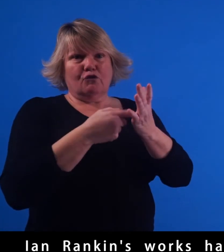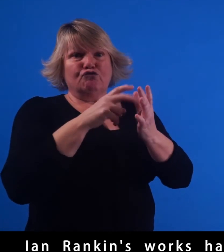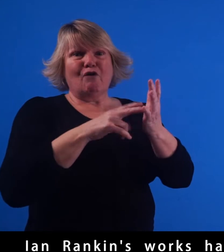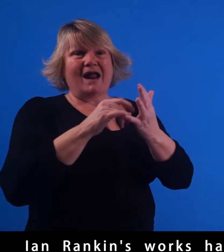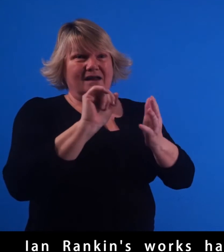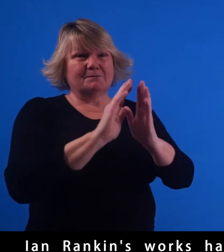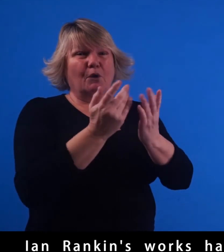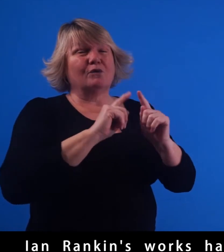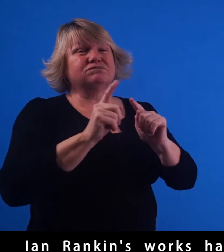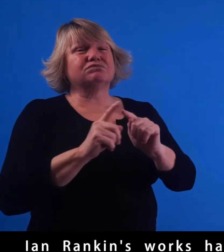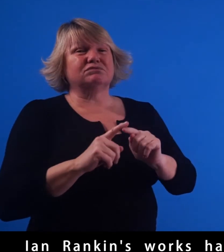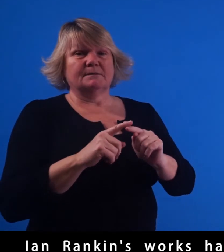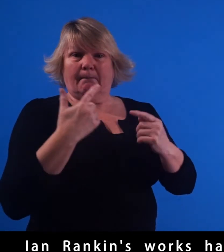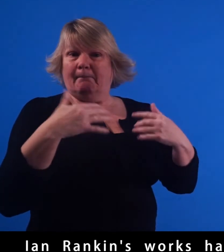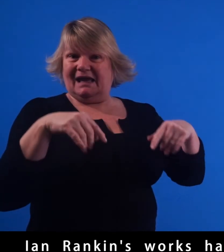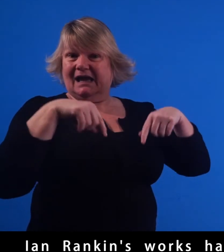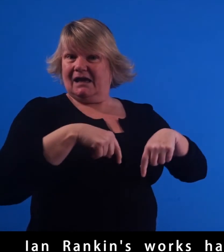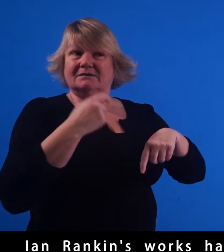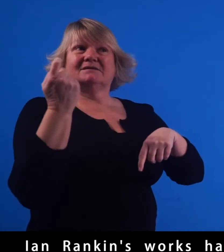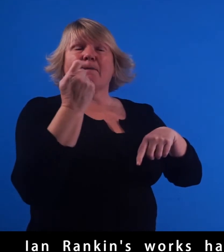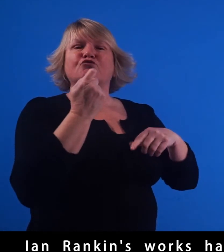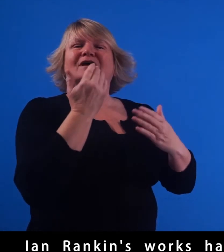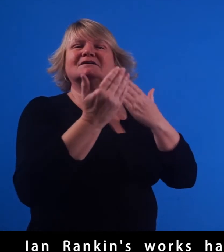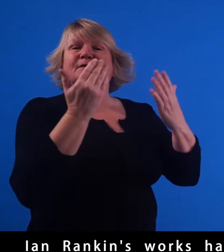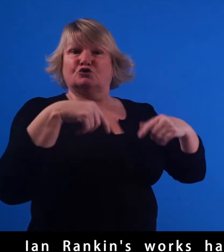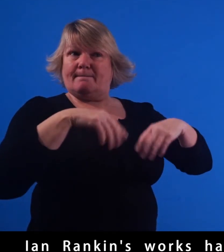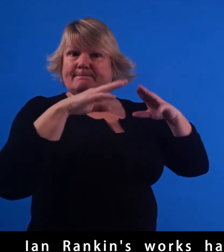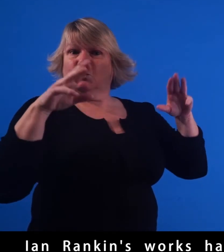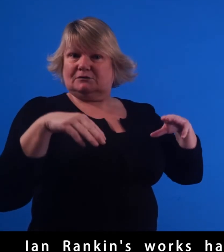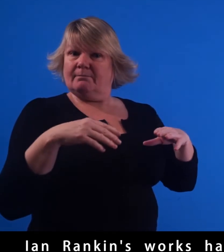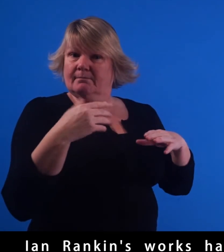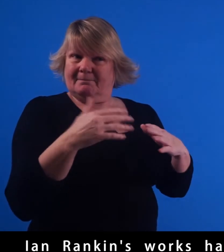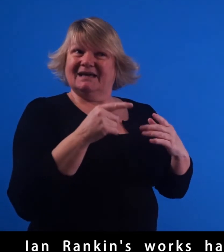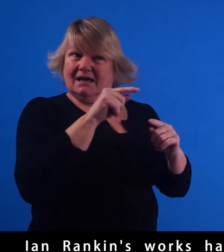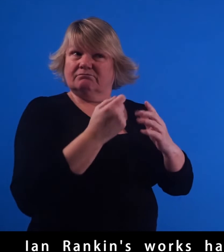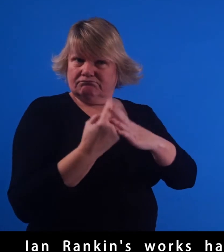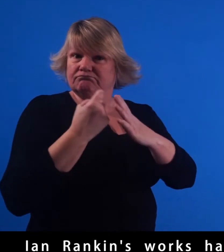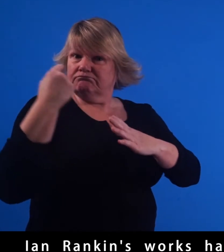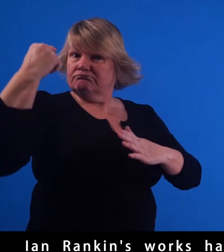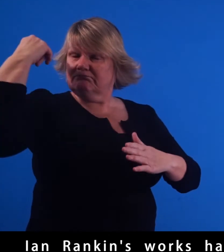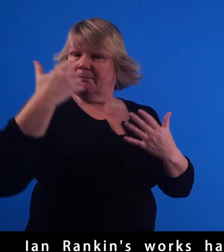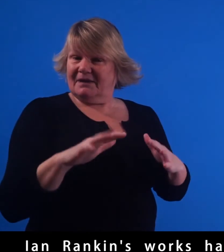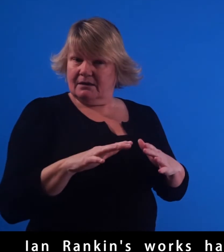Ian Rankin's works have been featured many times in temporary exhibitions within the museum,